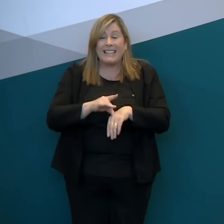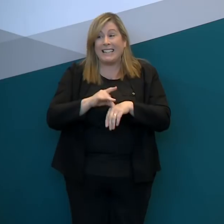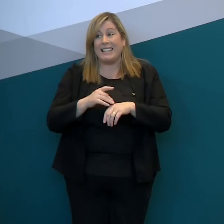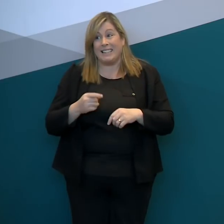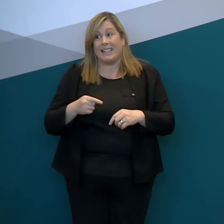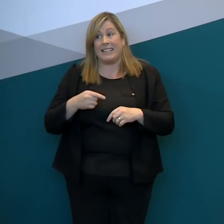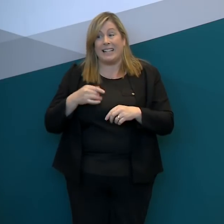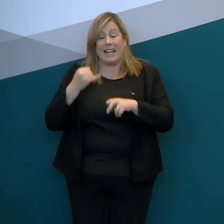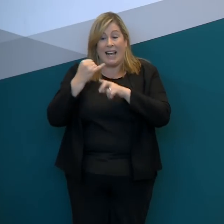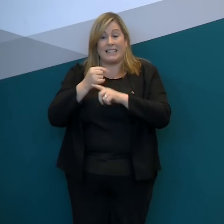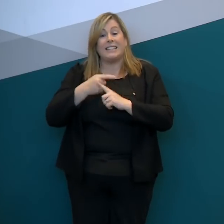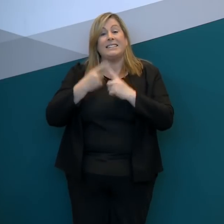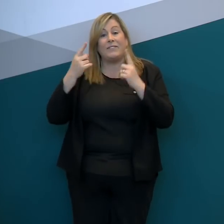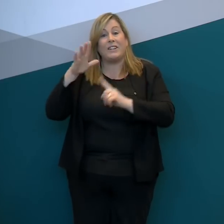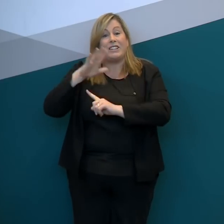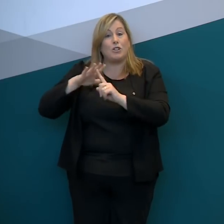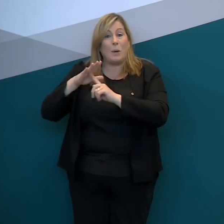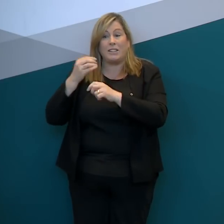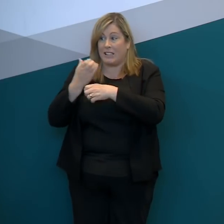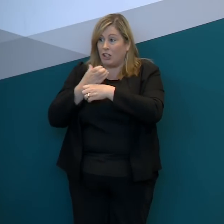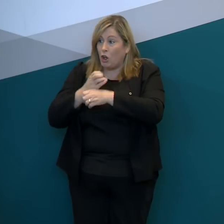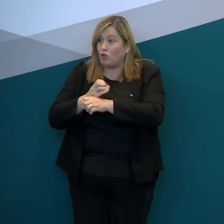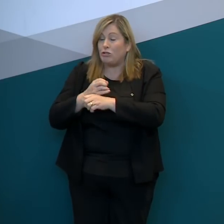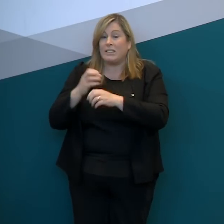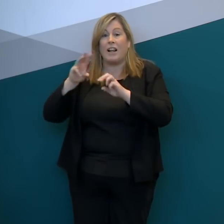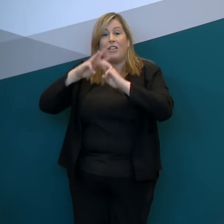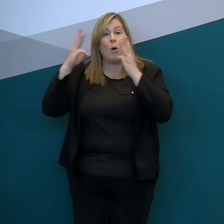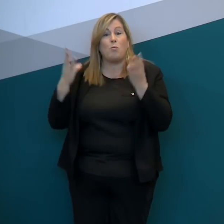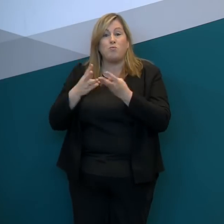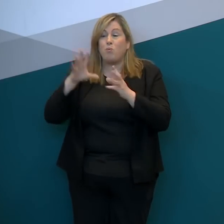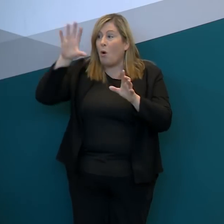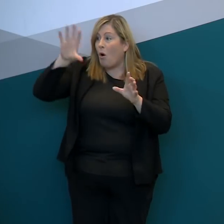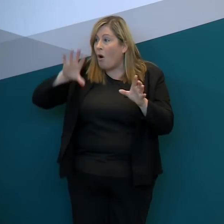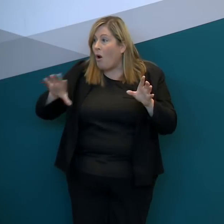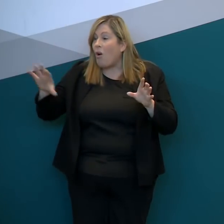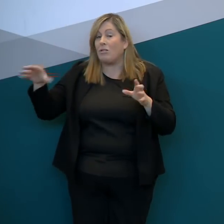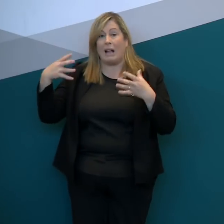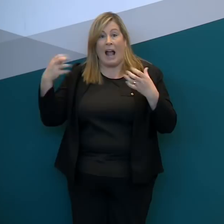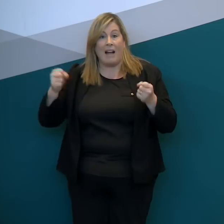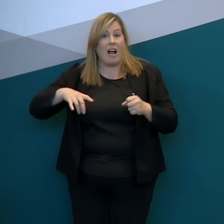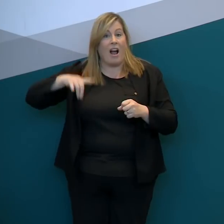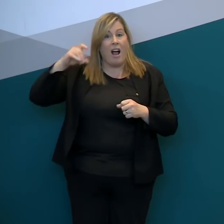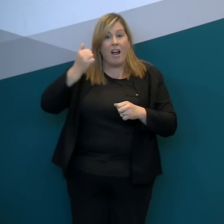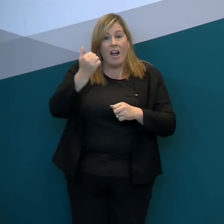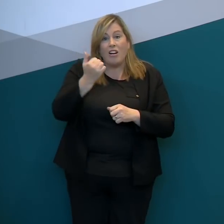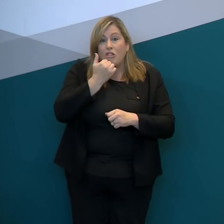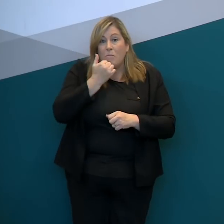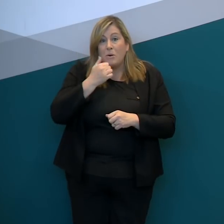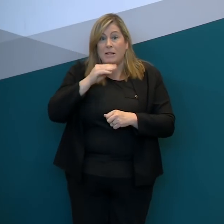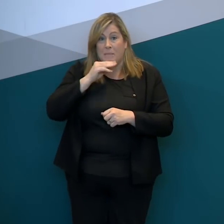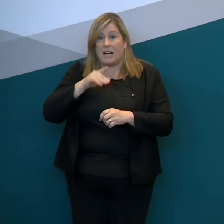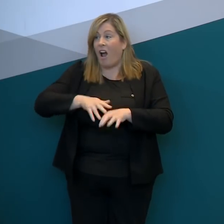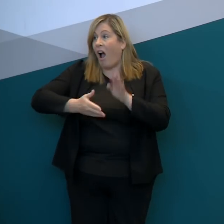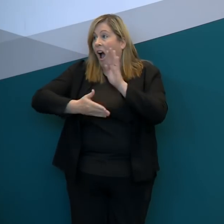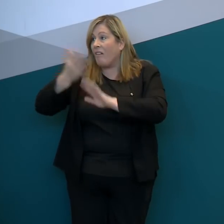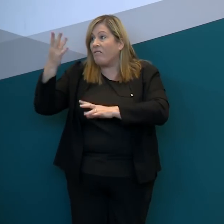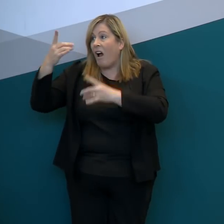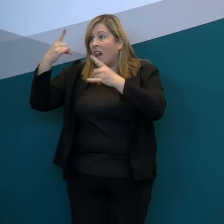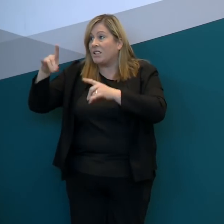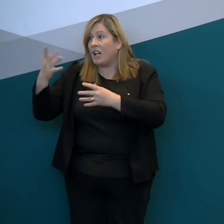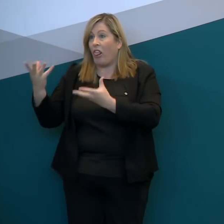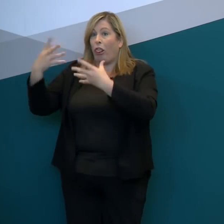parts of the world. People travelling to different parts of the world that have higher levels of infection represent a risk in terms of bringing infection back into the